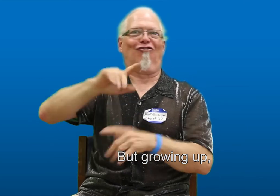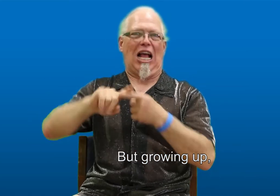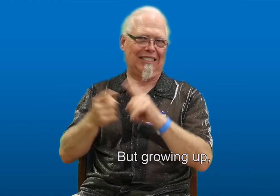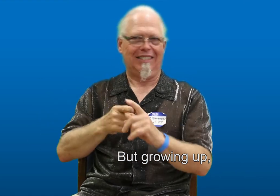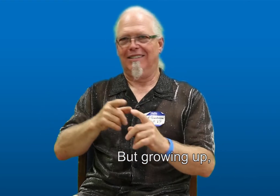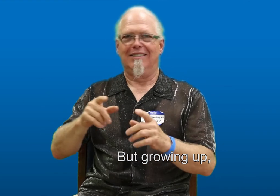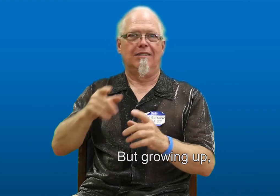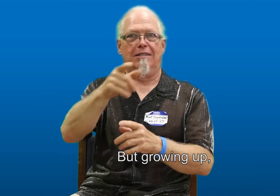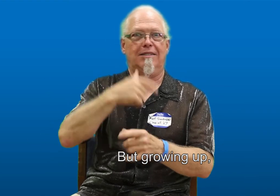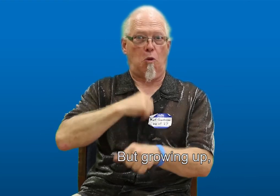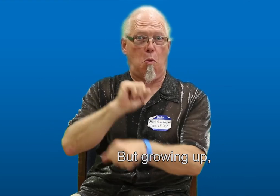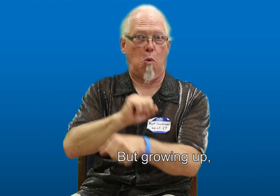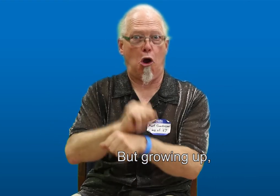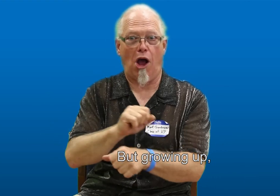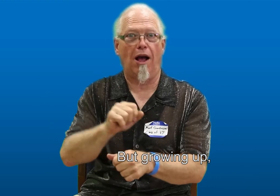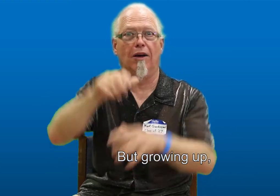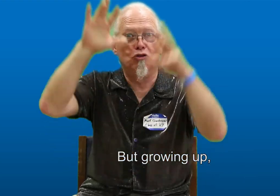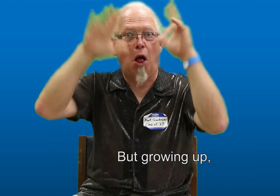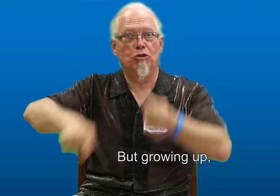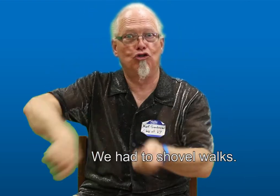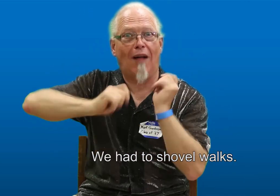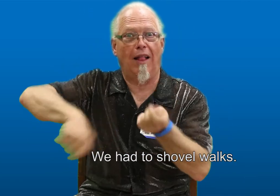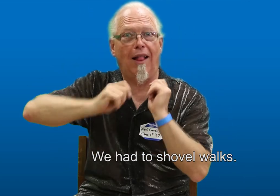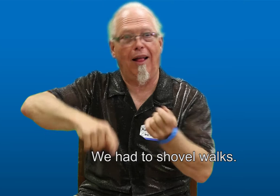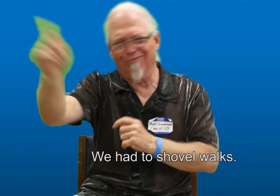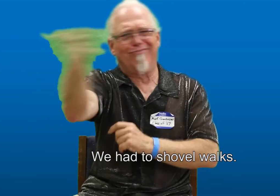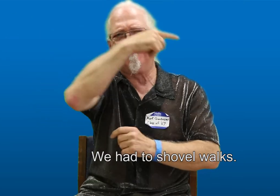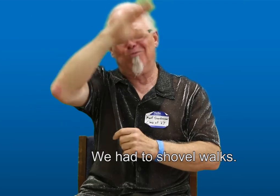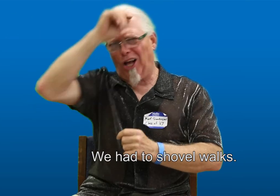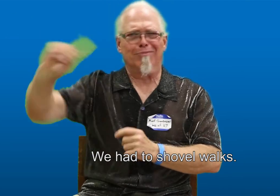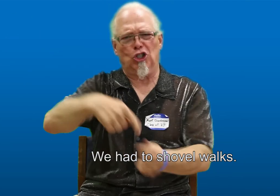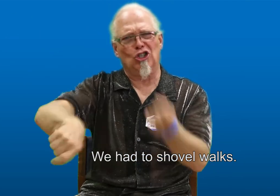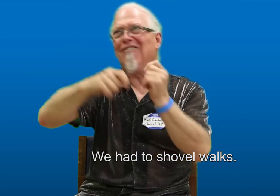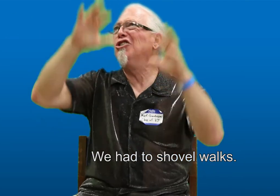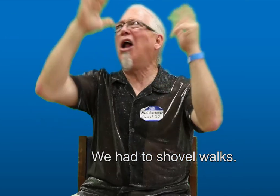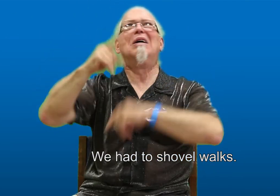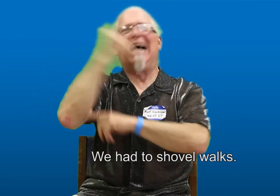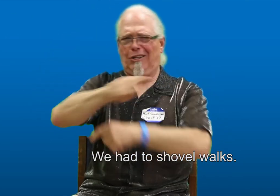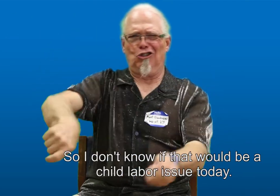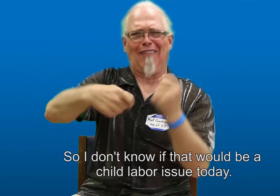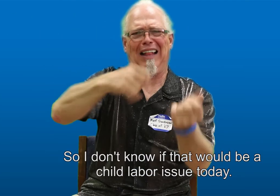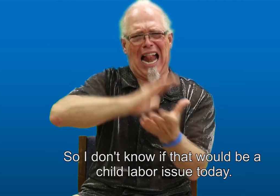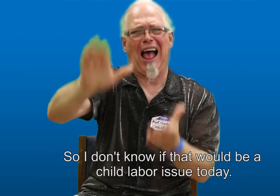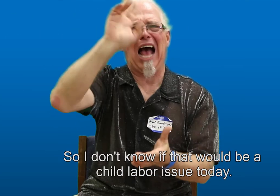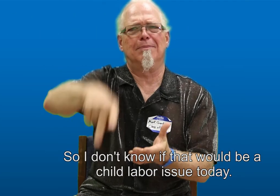about this, you know, with us growing up, we had to shovel the walks. And